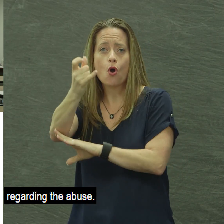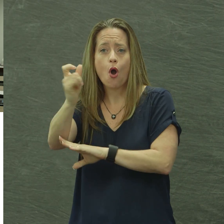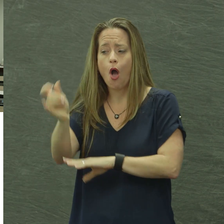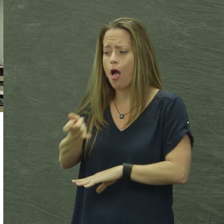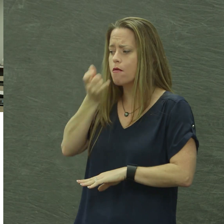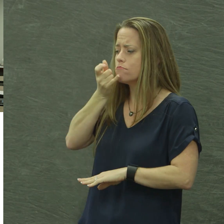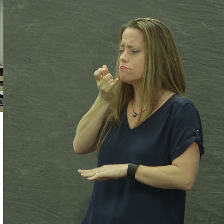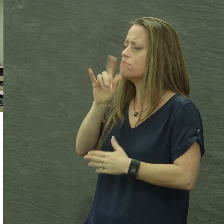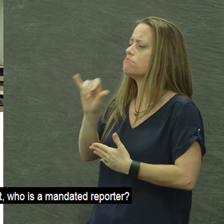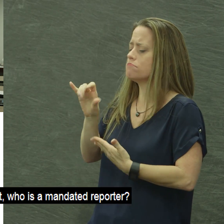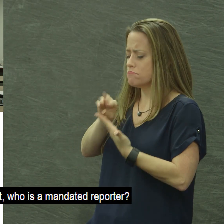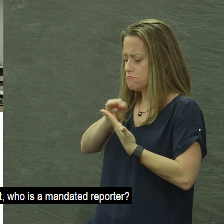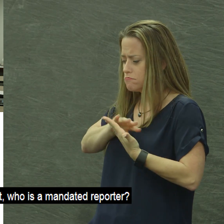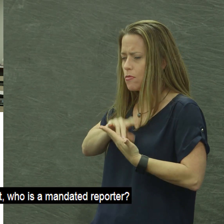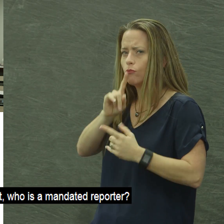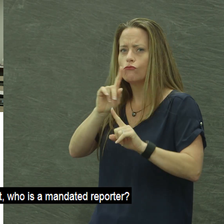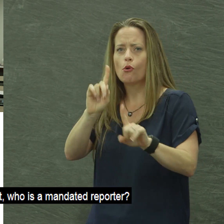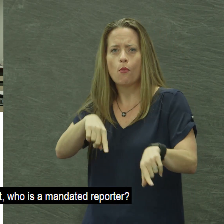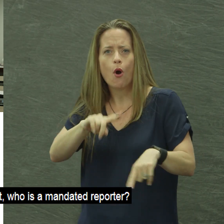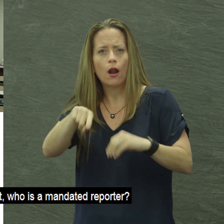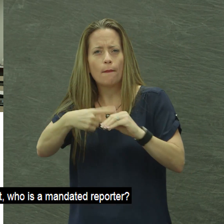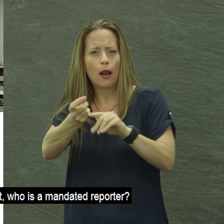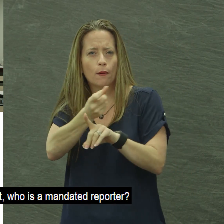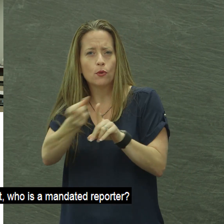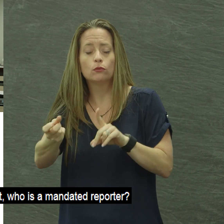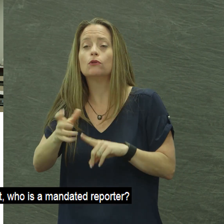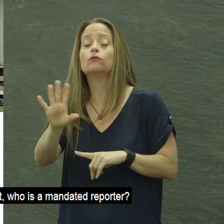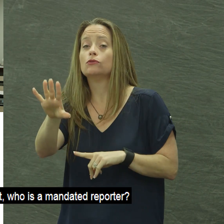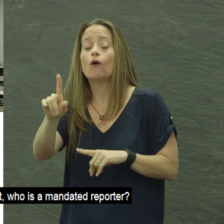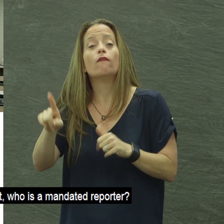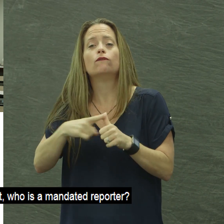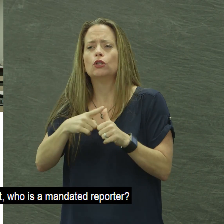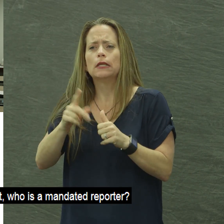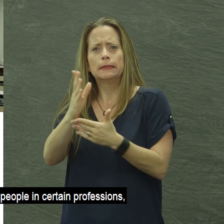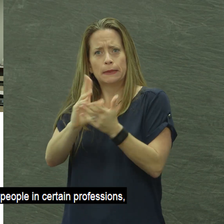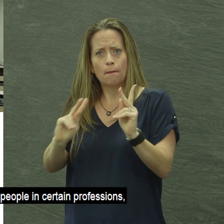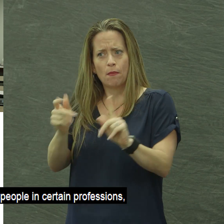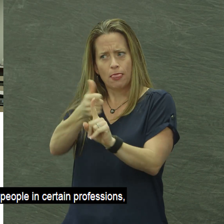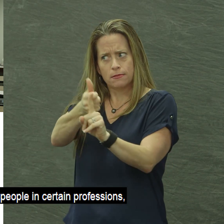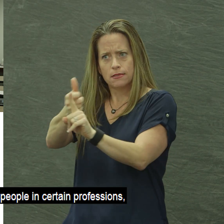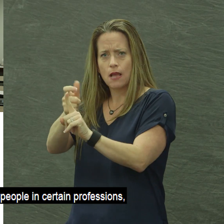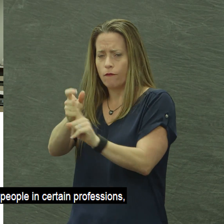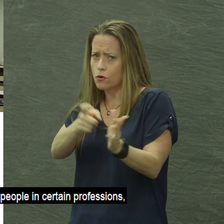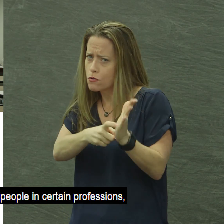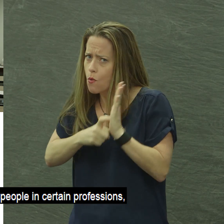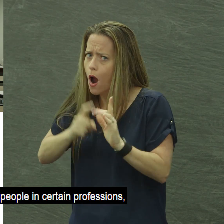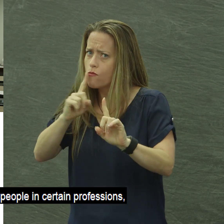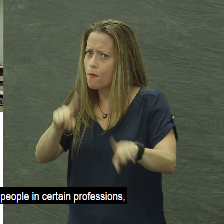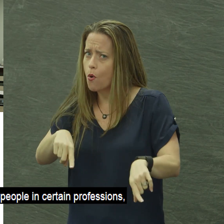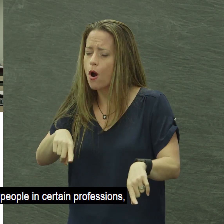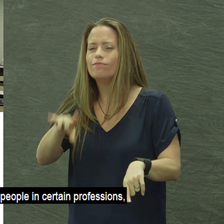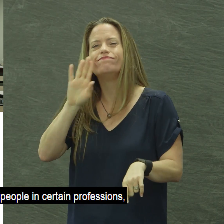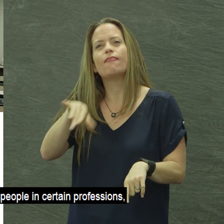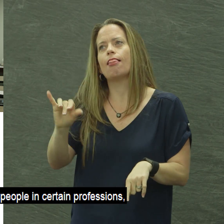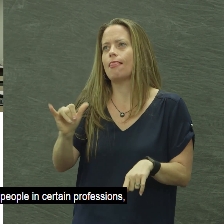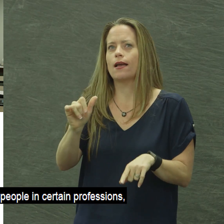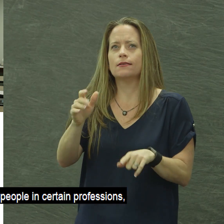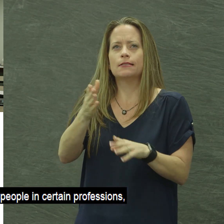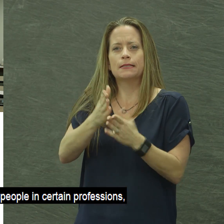abuse. So first, who is a mandated reporter? Well, people in certain